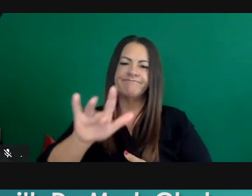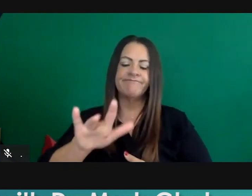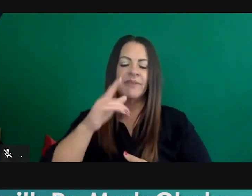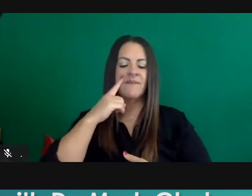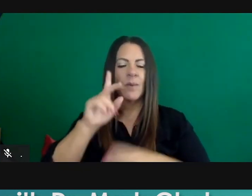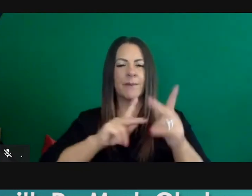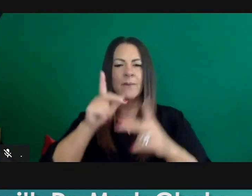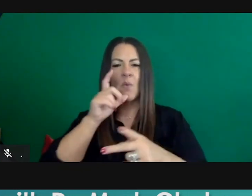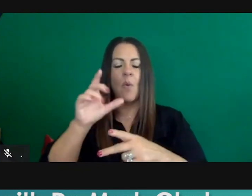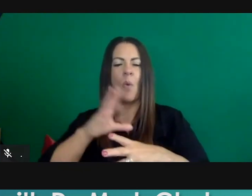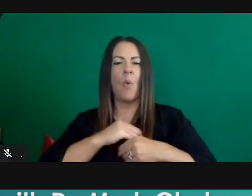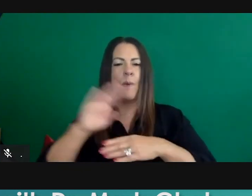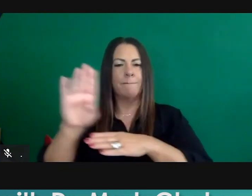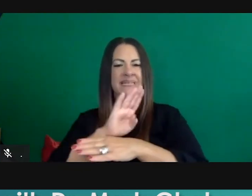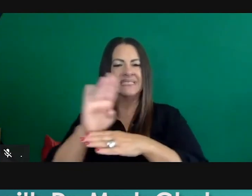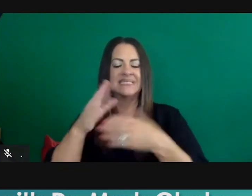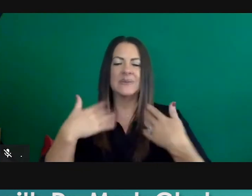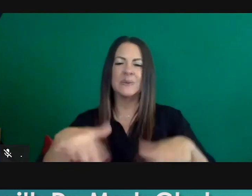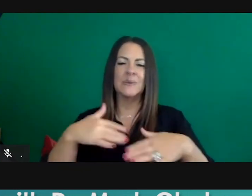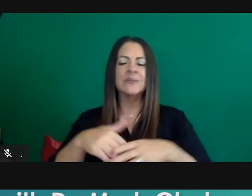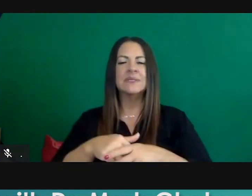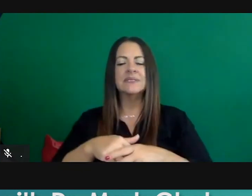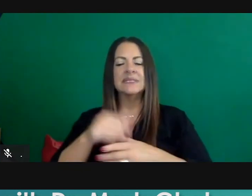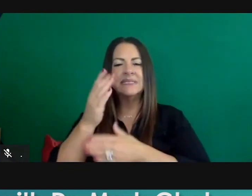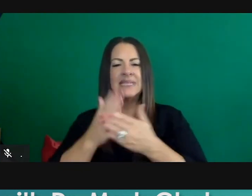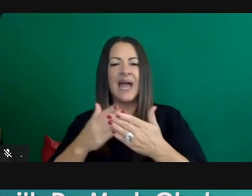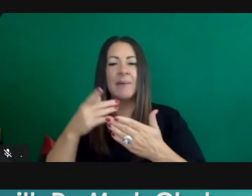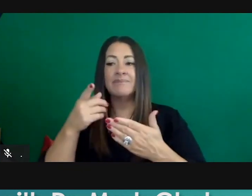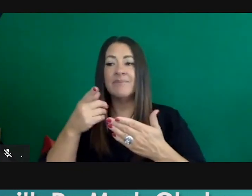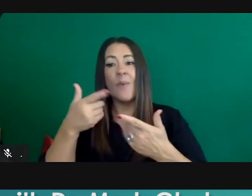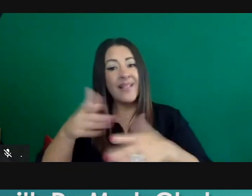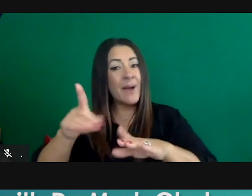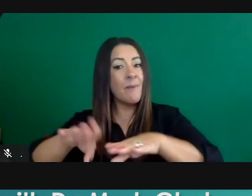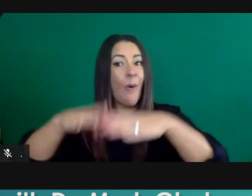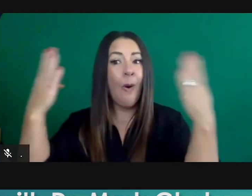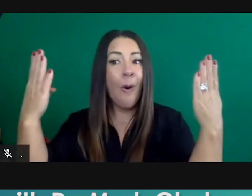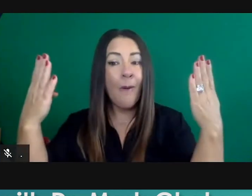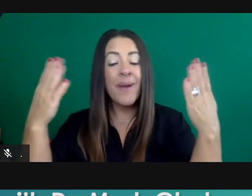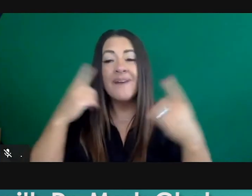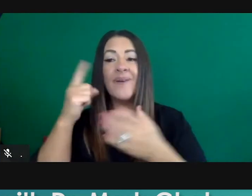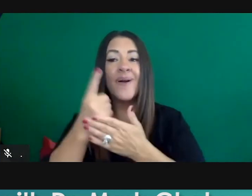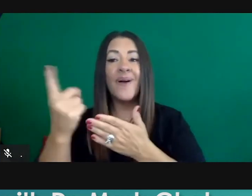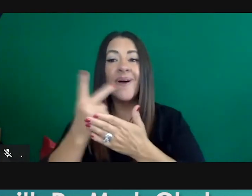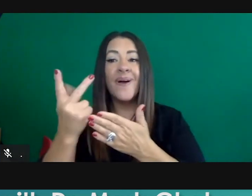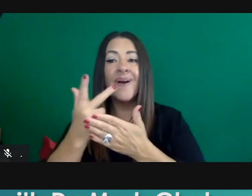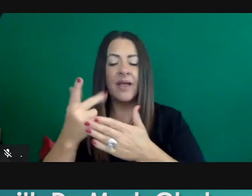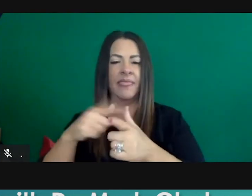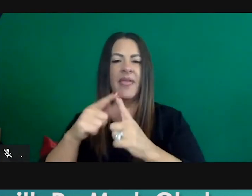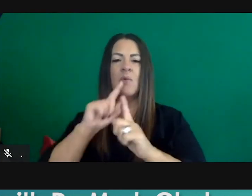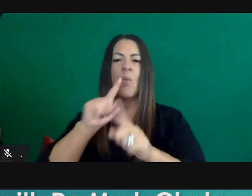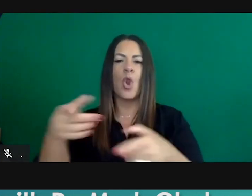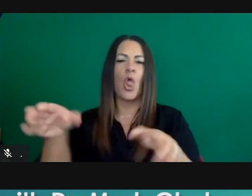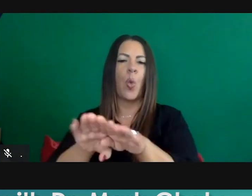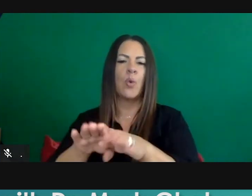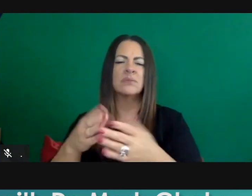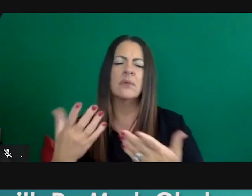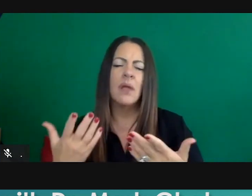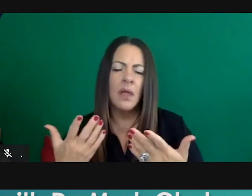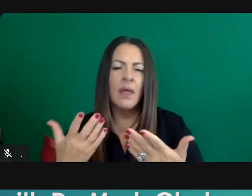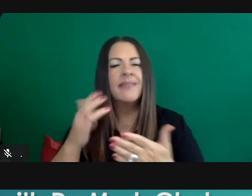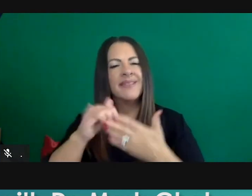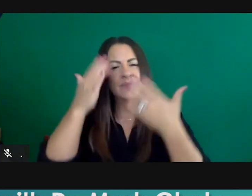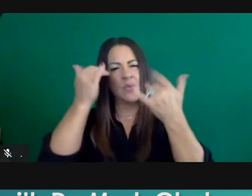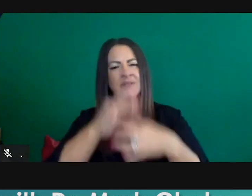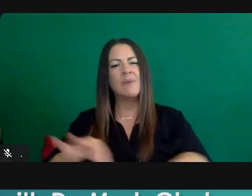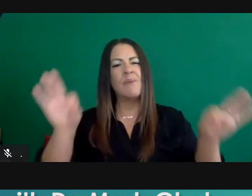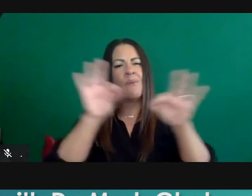owners and the idea of opening up just a couple of weeks ago only to close back down. And that's exactly why these